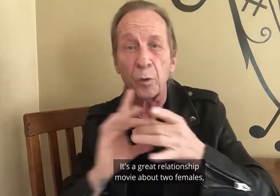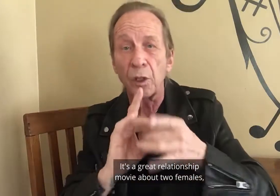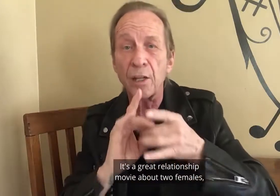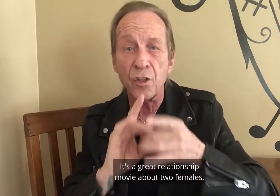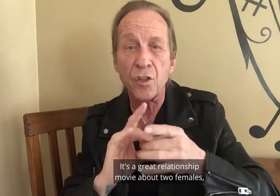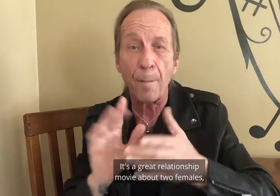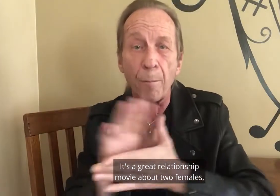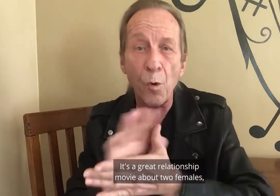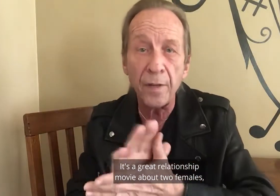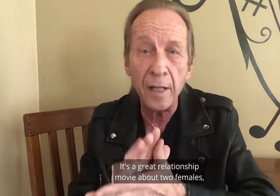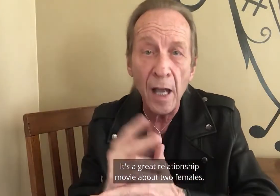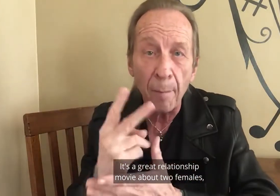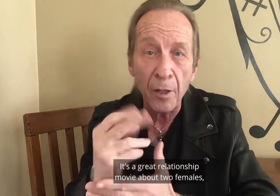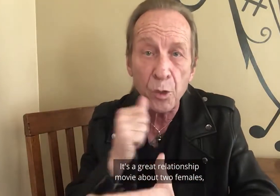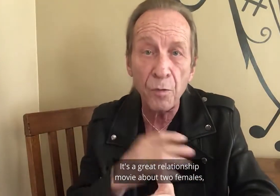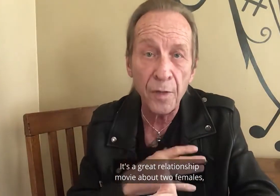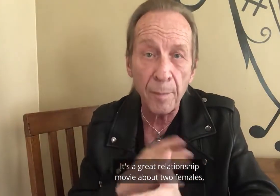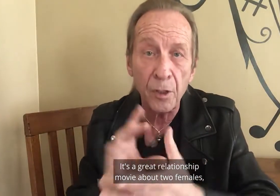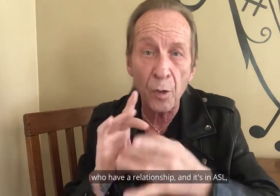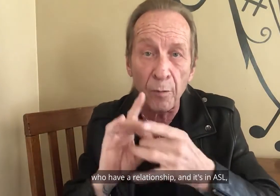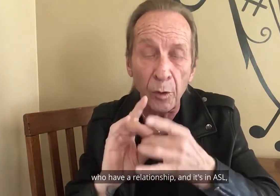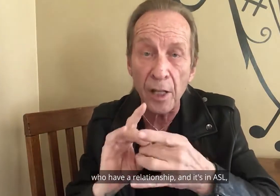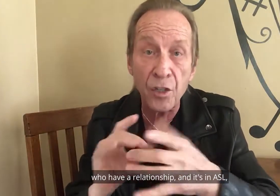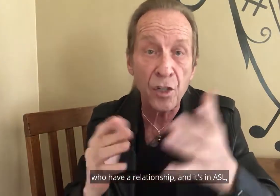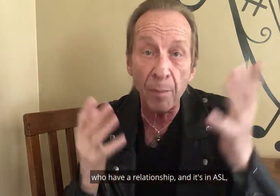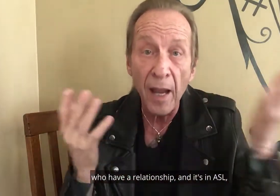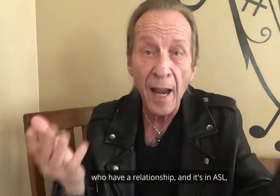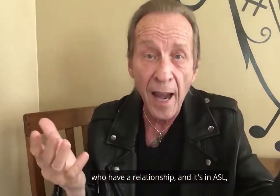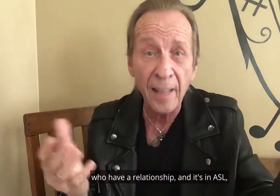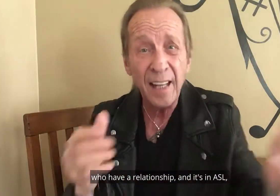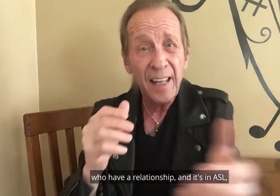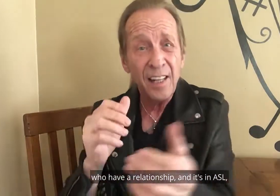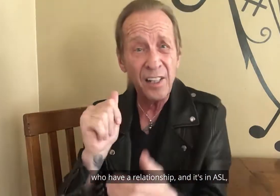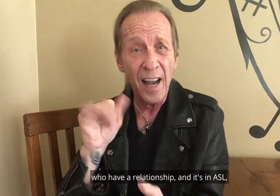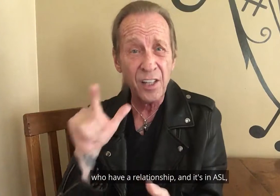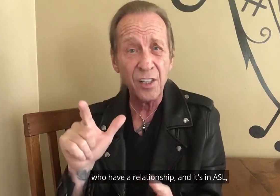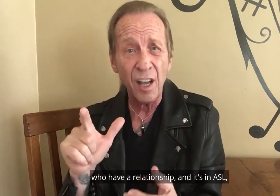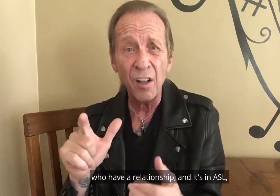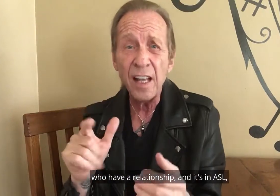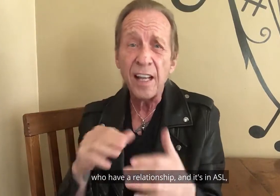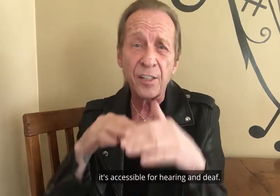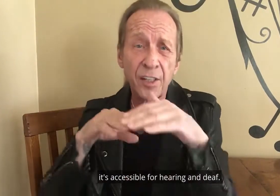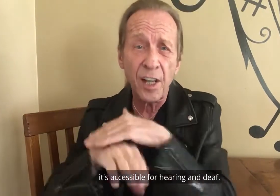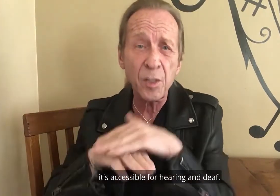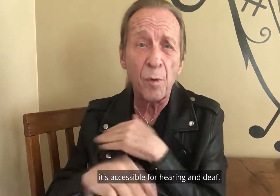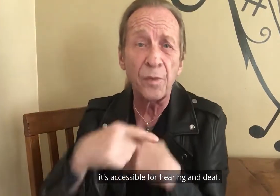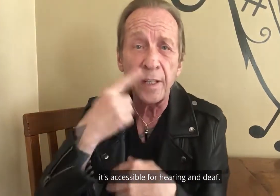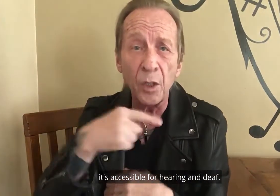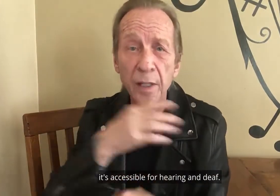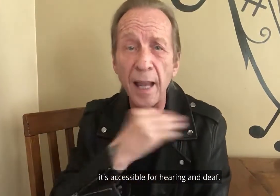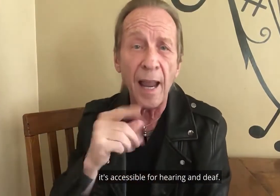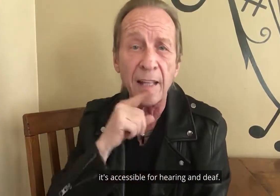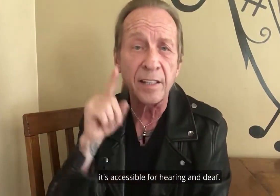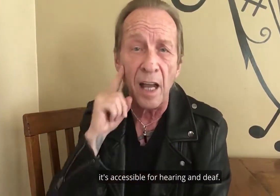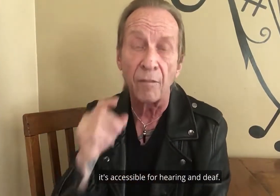relationship movie about two females who have a relationship and it's an ASL. It's accessible for hearing and deaf.